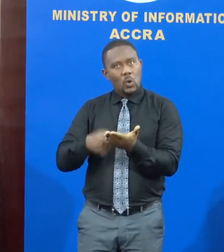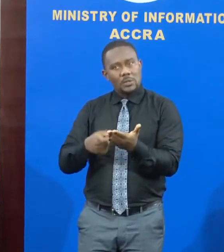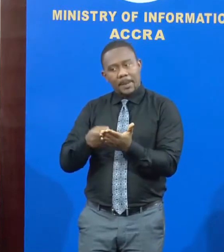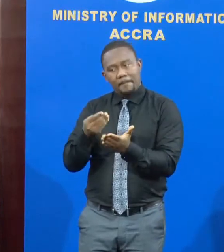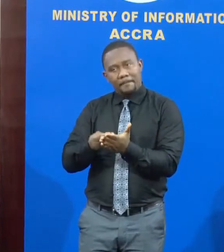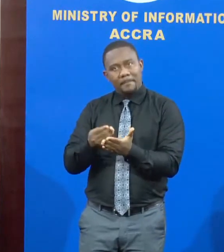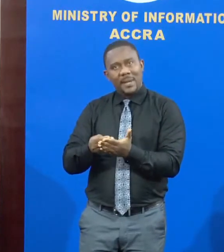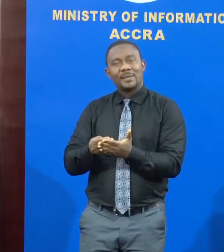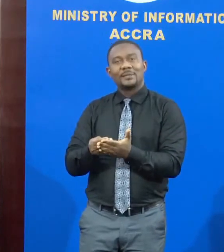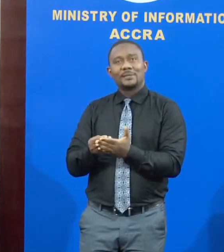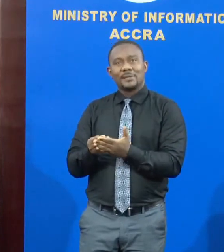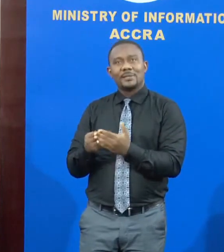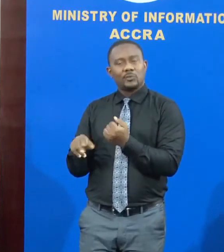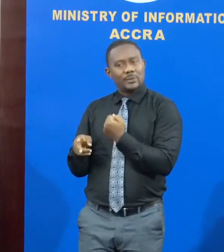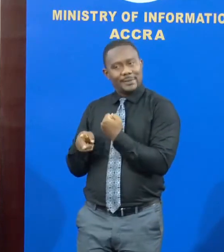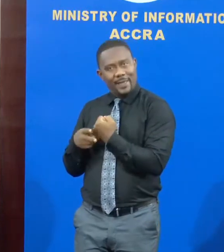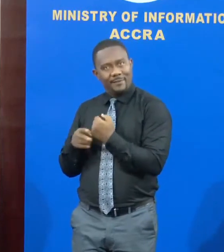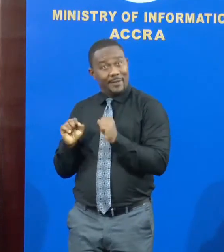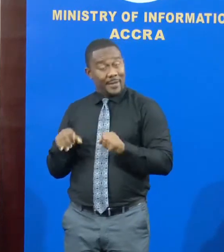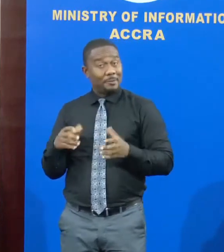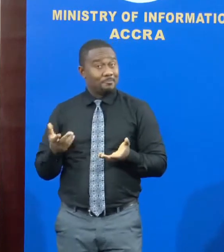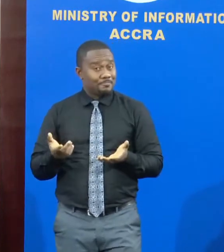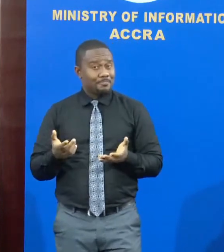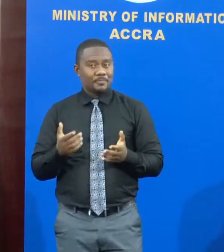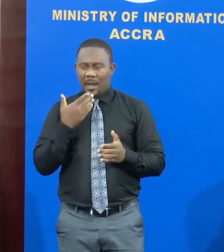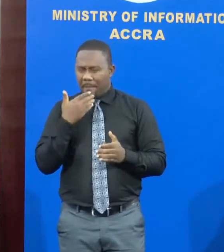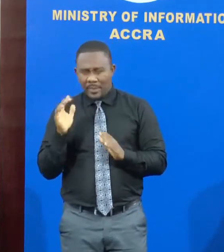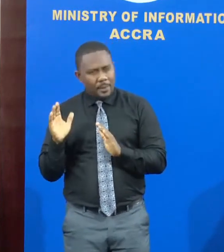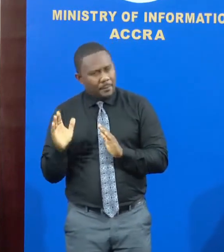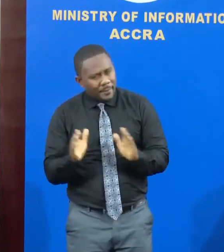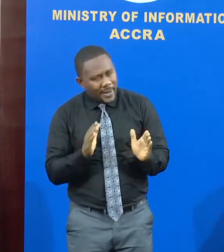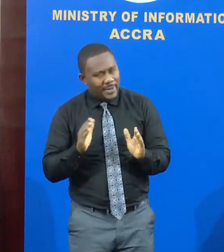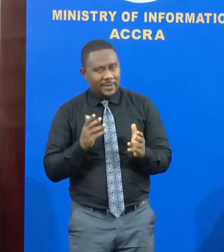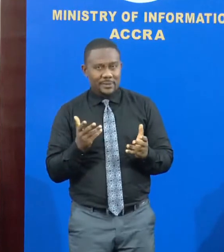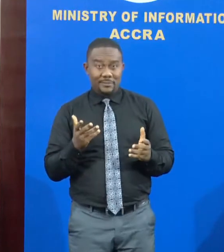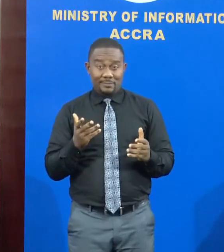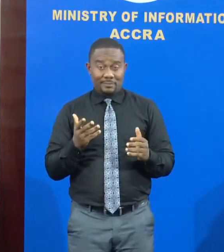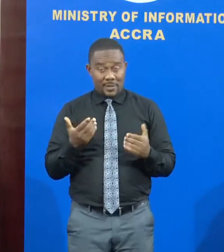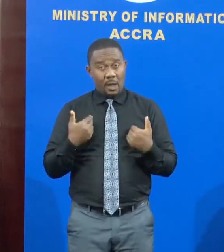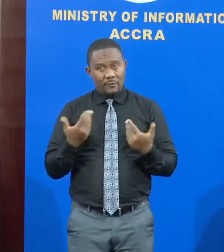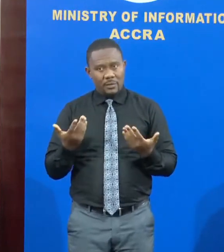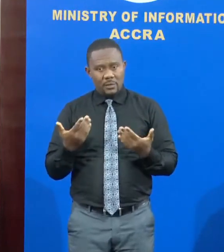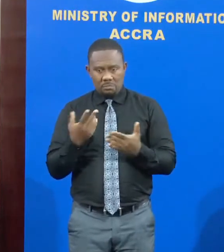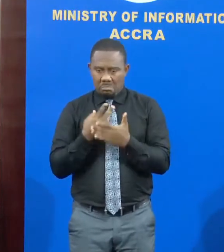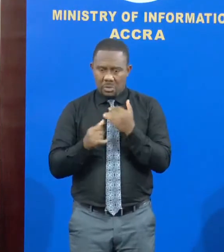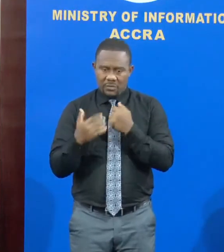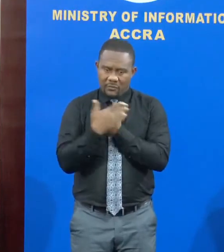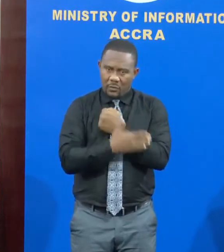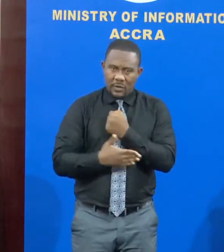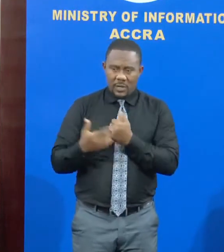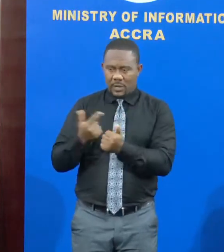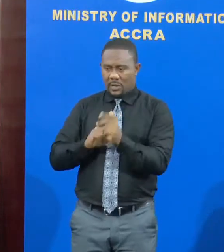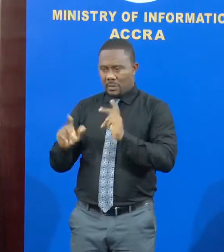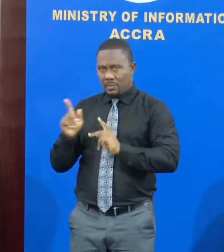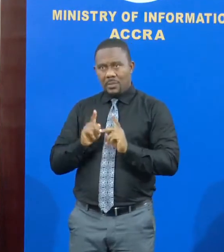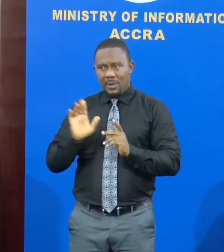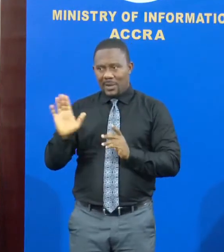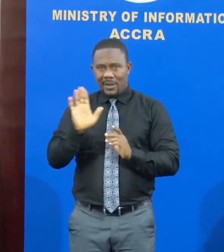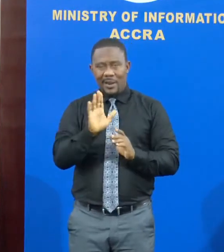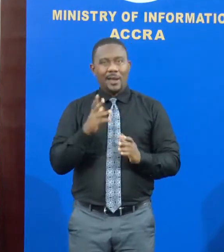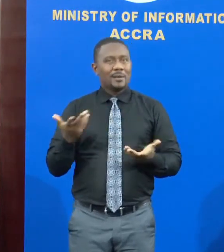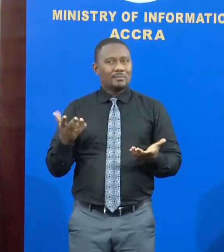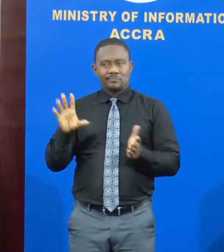will allow for better planning and intelligence as both foreigners and citizens are captured, including